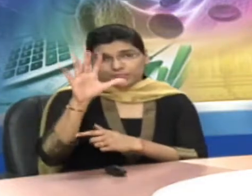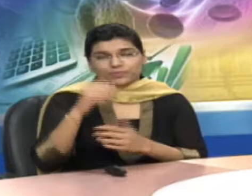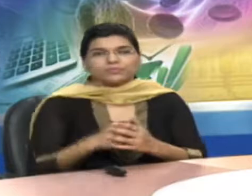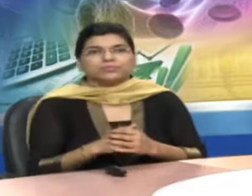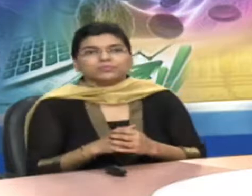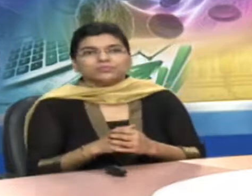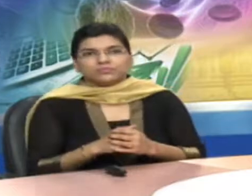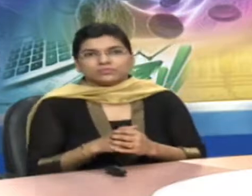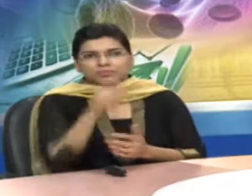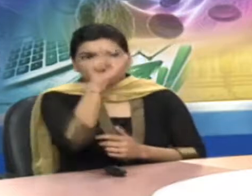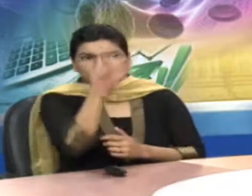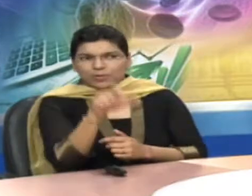Fifth word